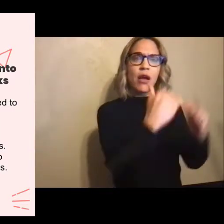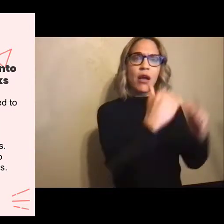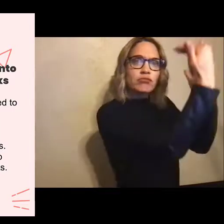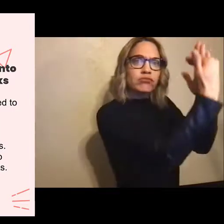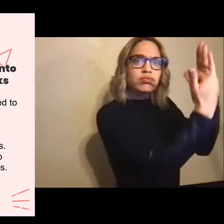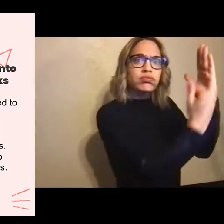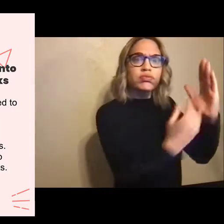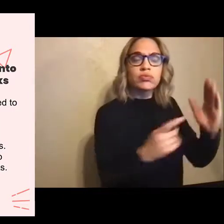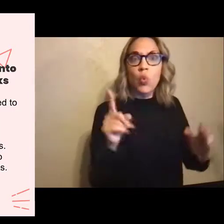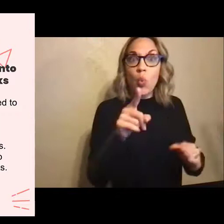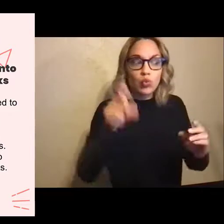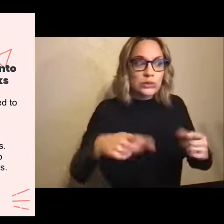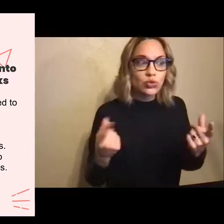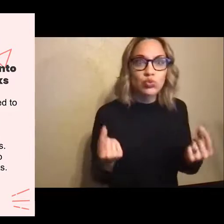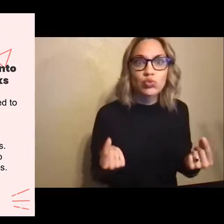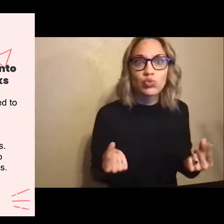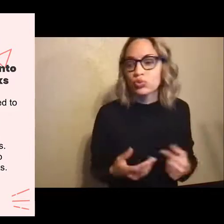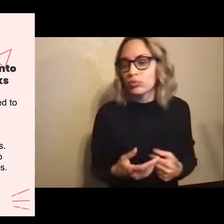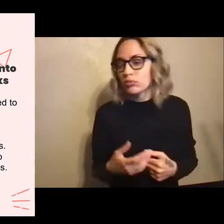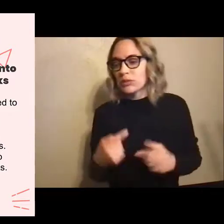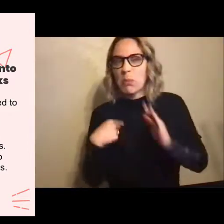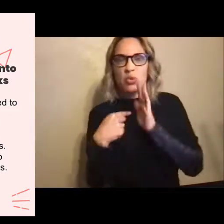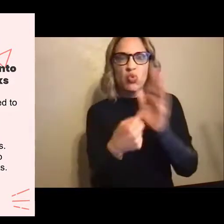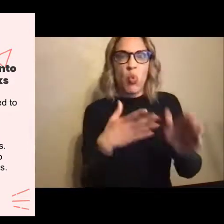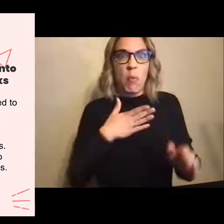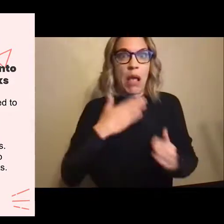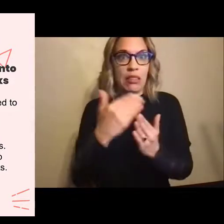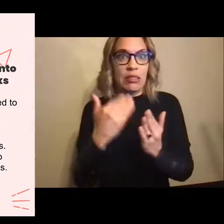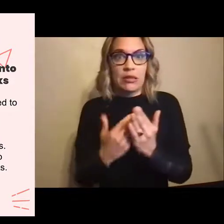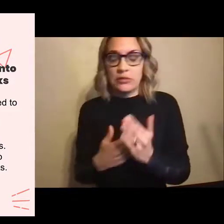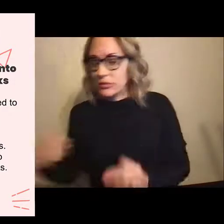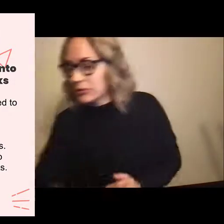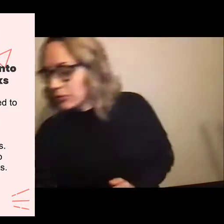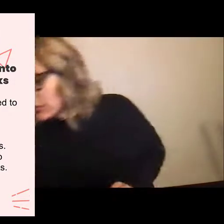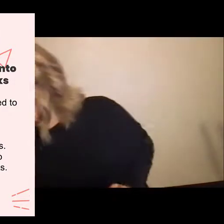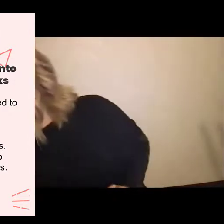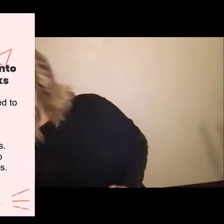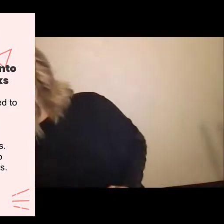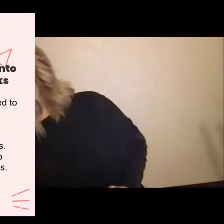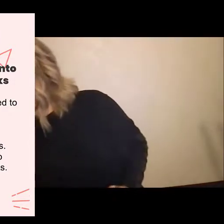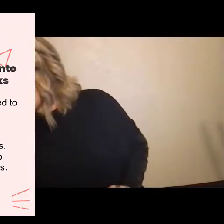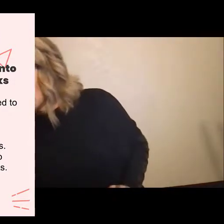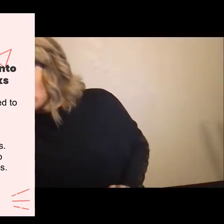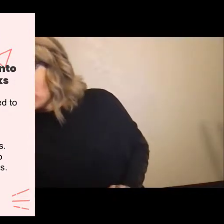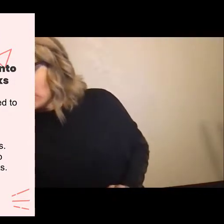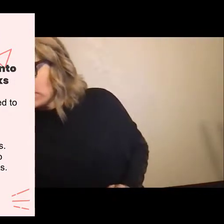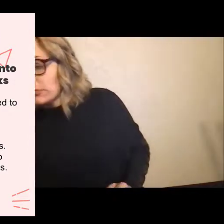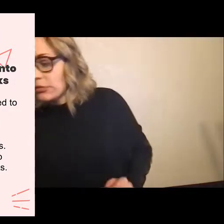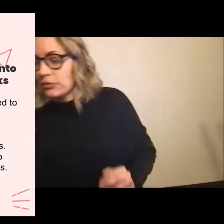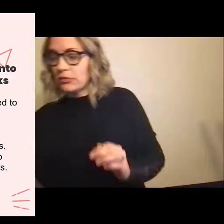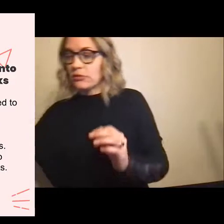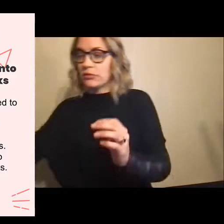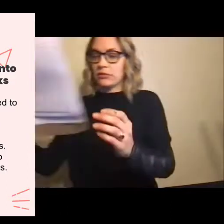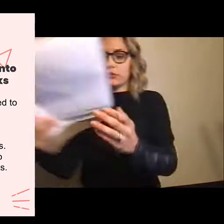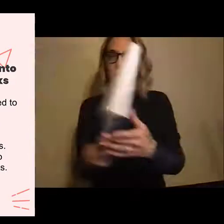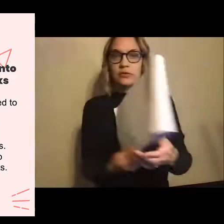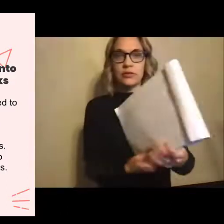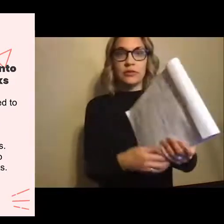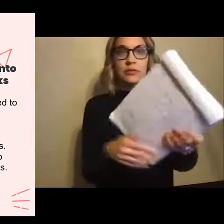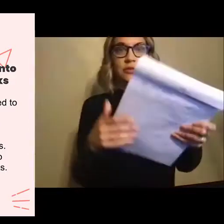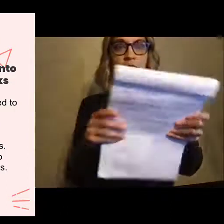minier form than what I mentioned before. When you've got a lot to do, you know what? Let me just show you my to-do list right